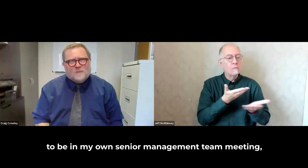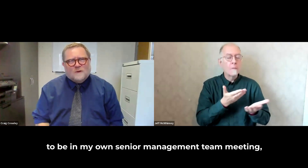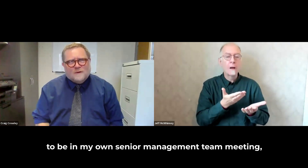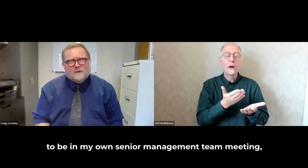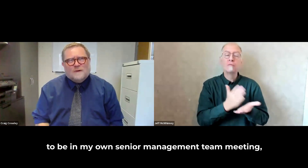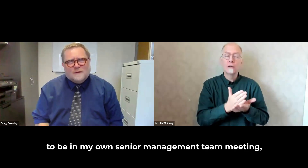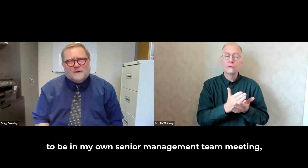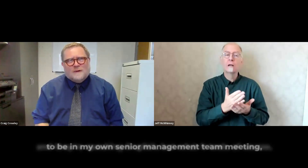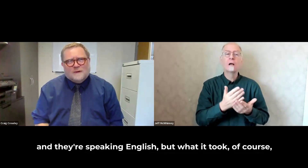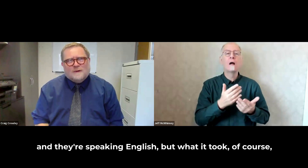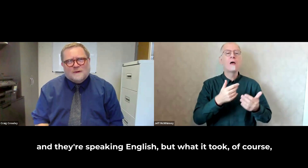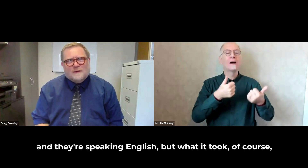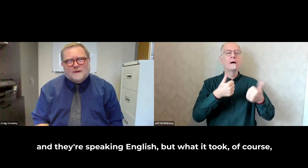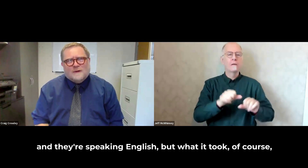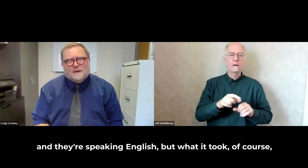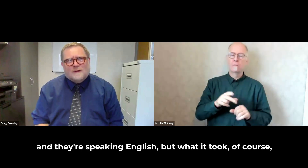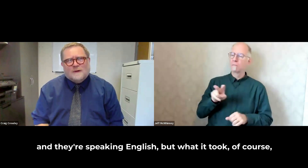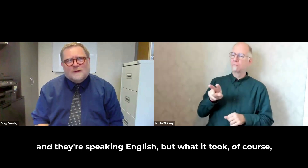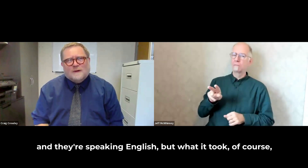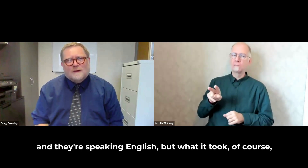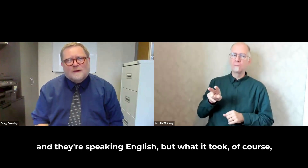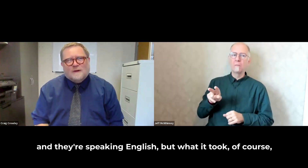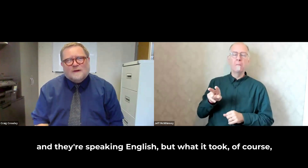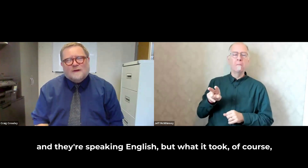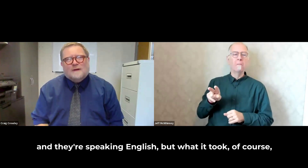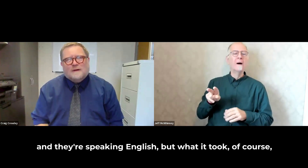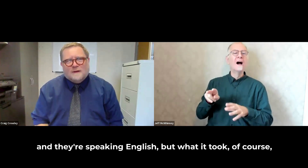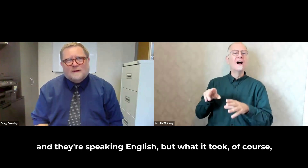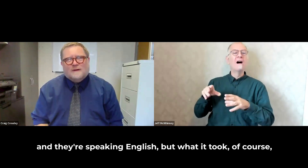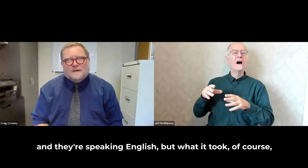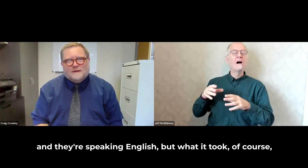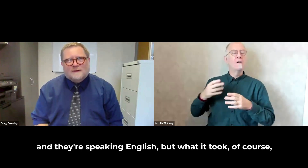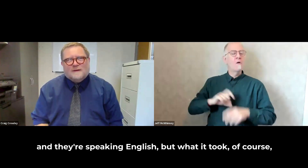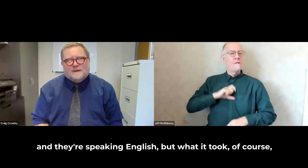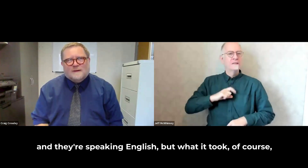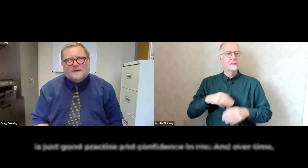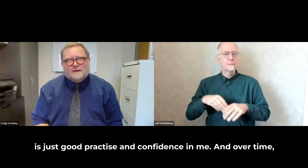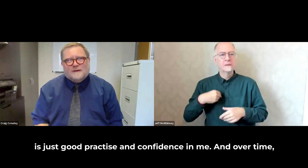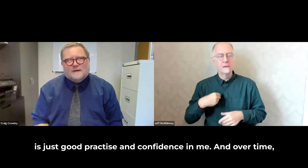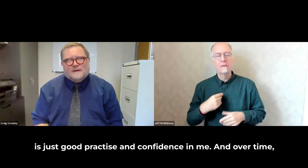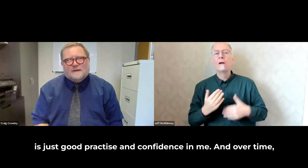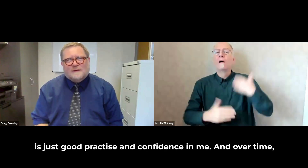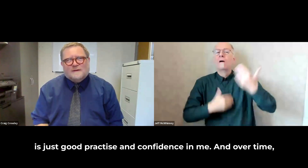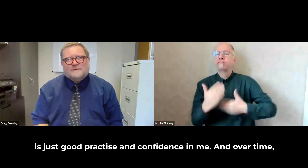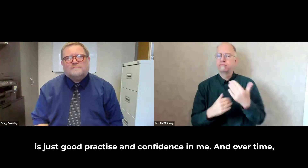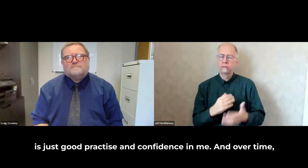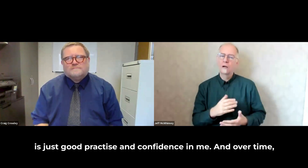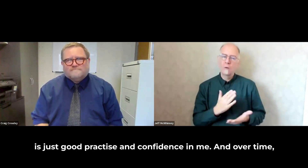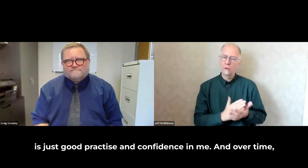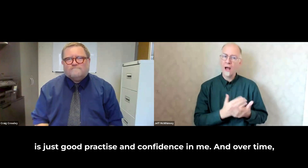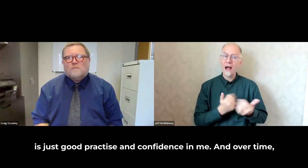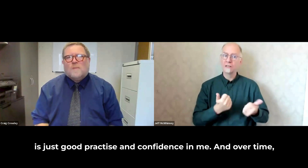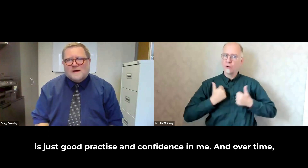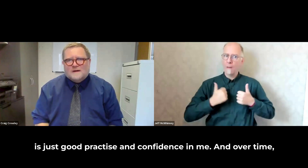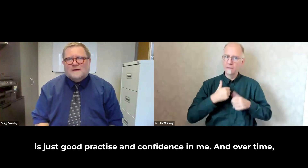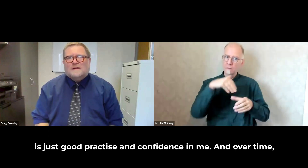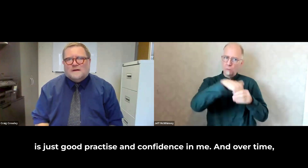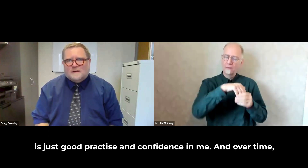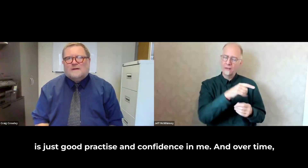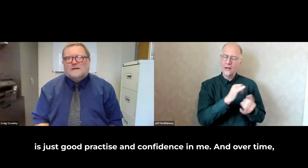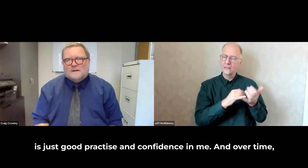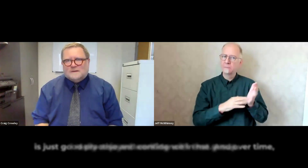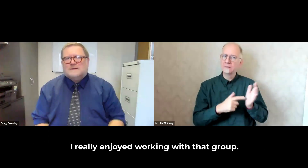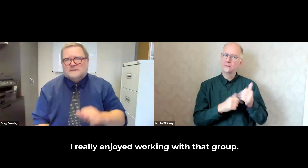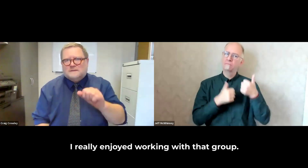own senior management team meeting and they're speaking English. But what it took, of course, is just good practice and confidence in me. And